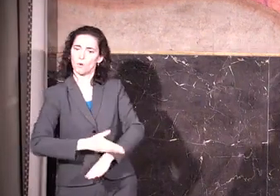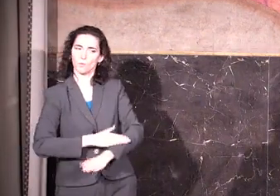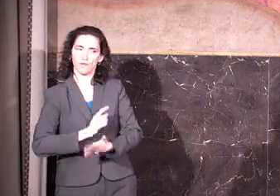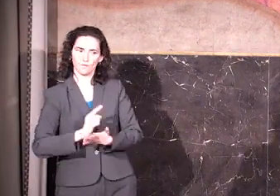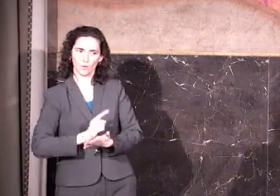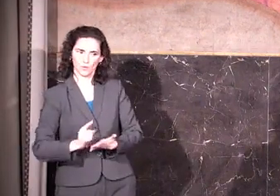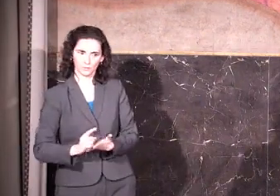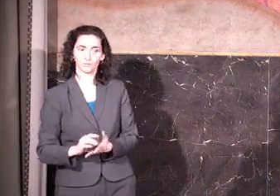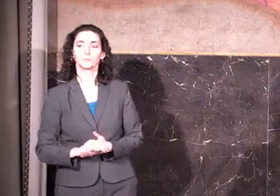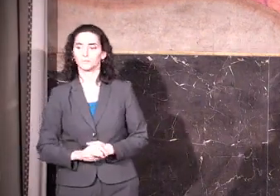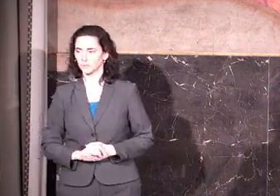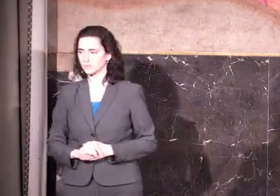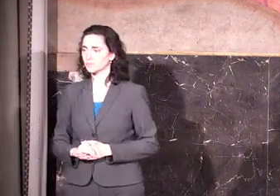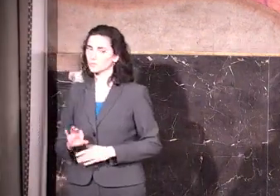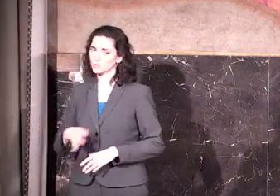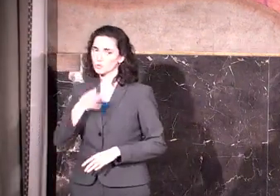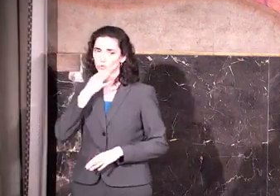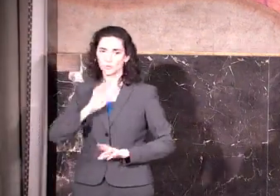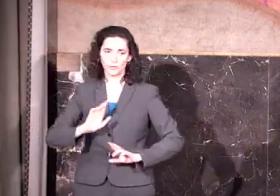Let's see.